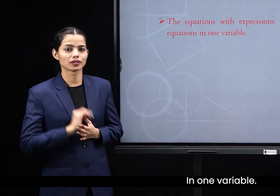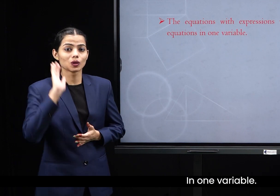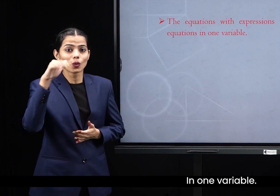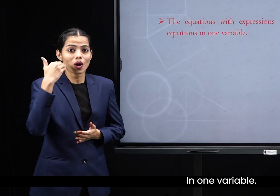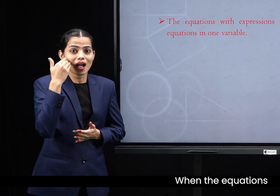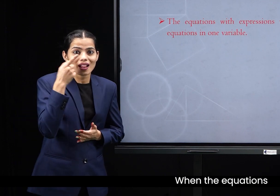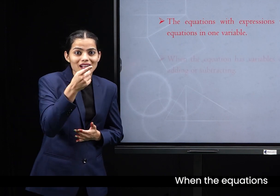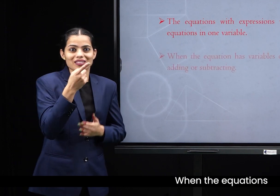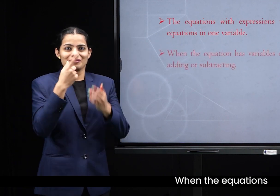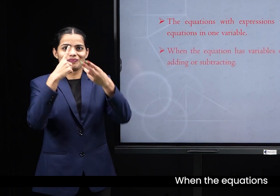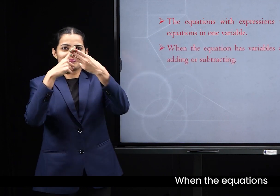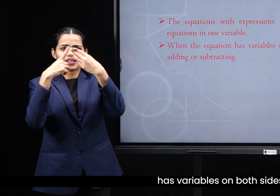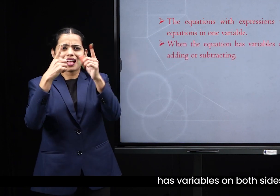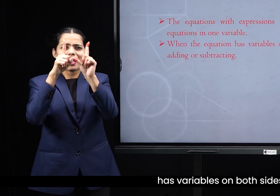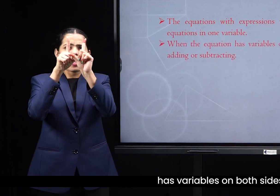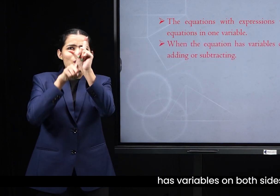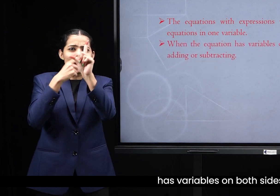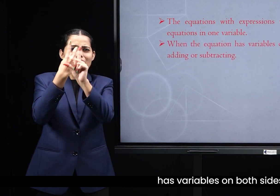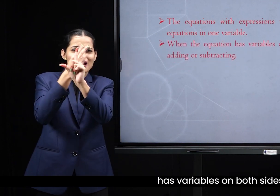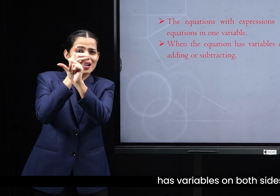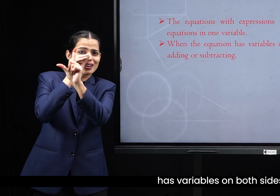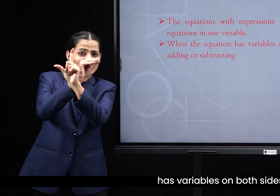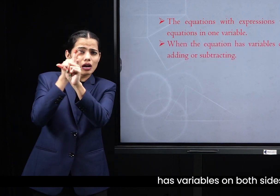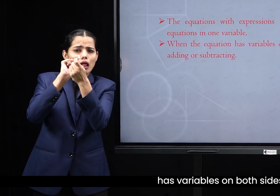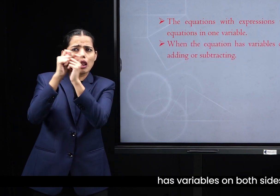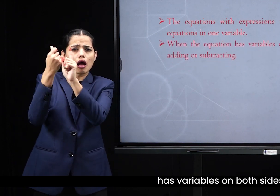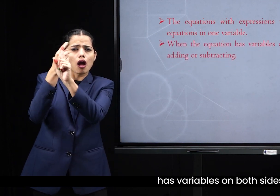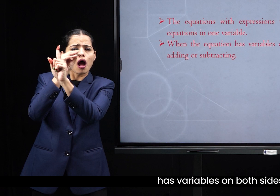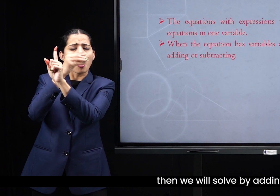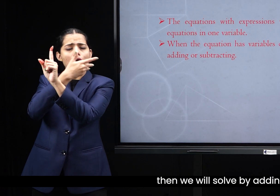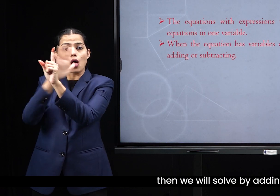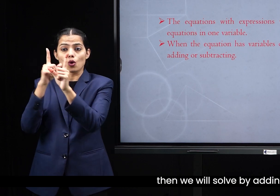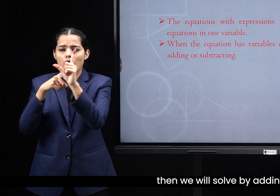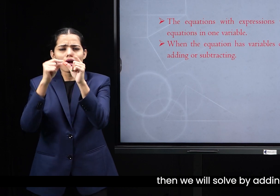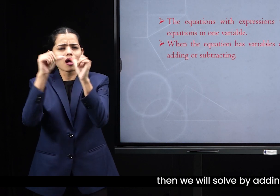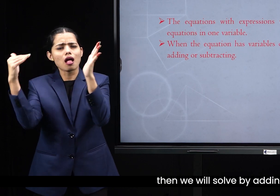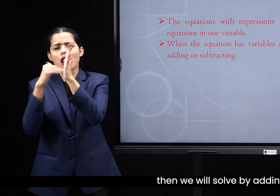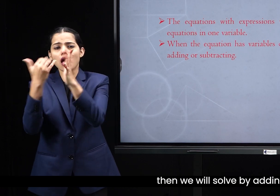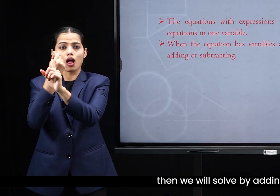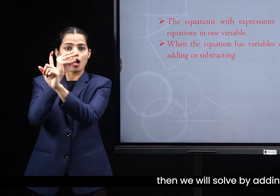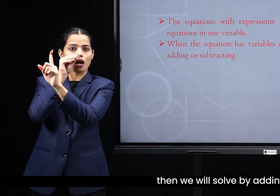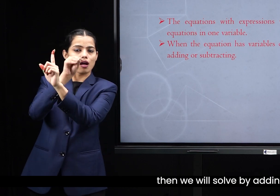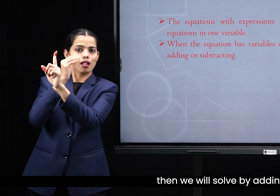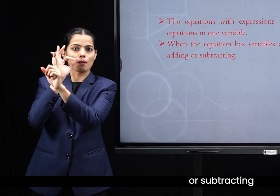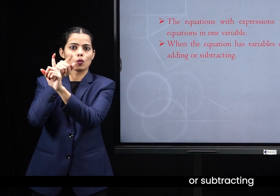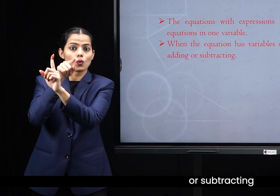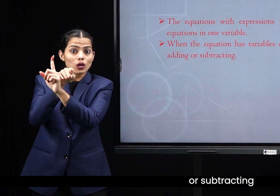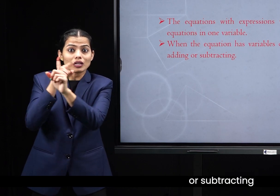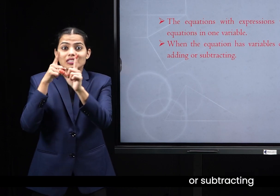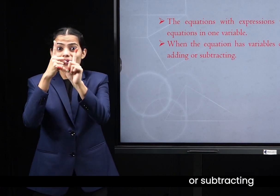When the equation has variables on both sides, then we will solve by adding or subtracting.